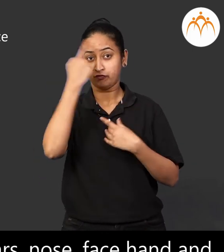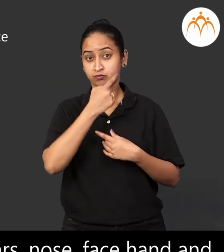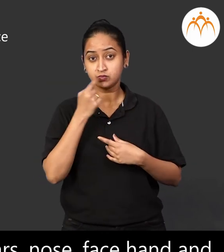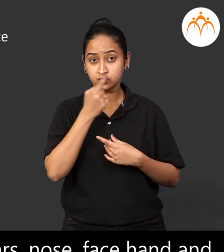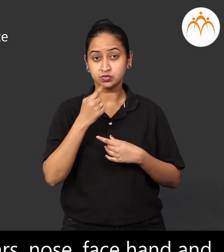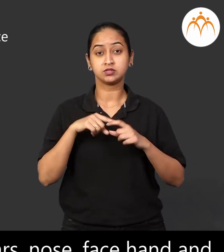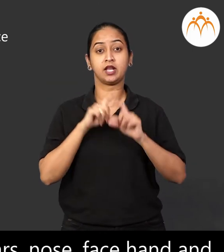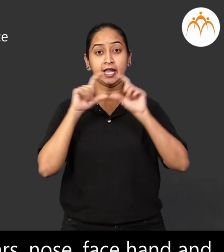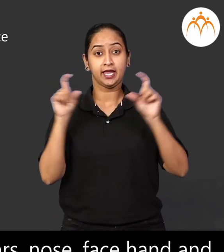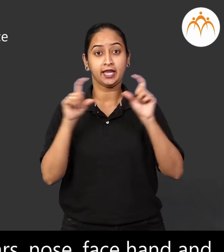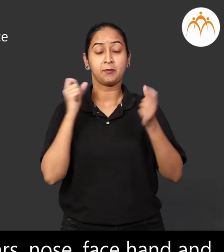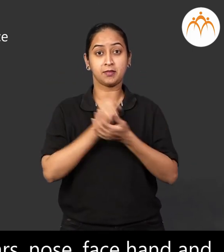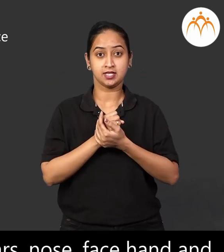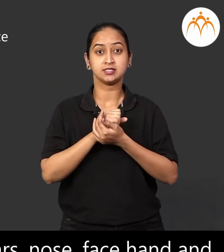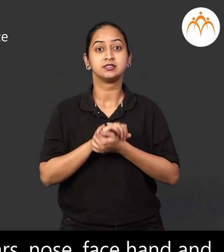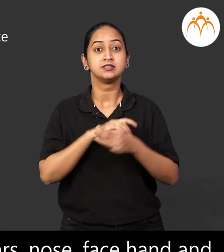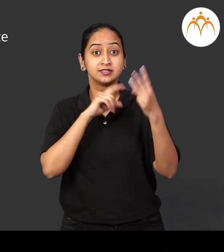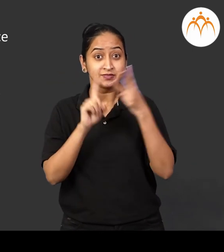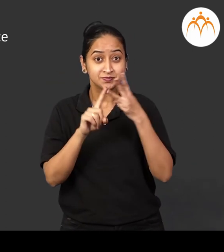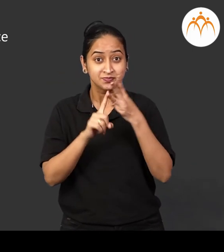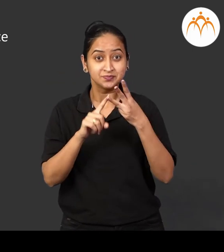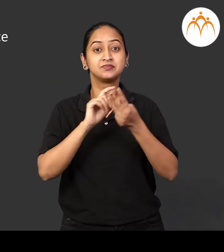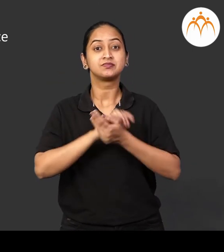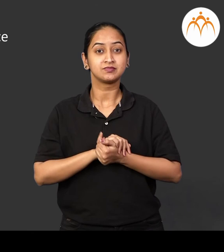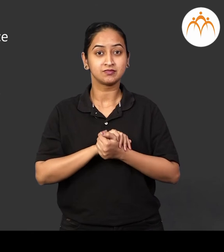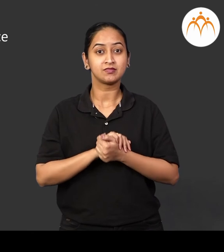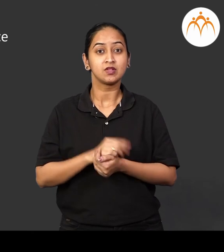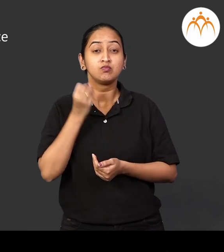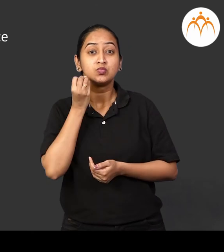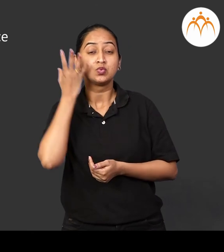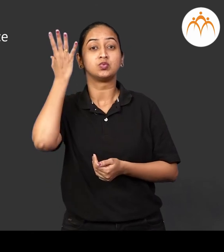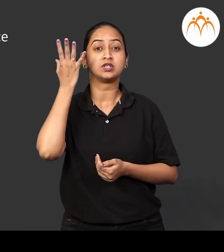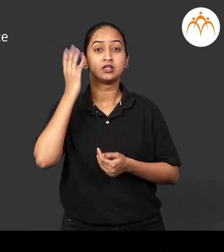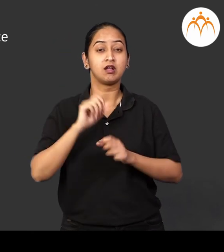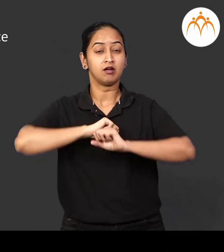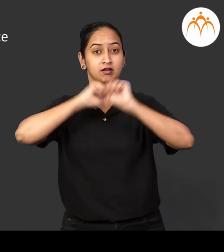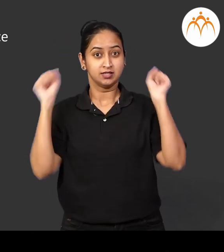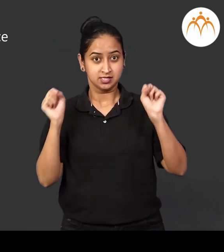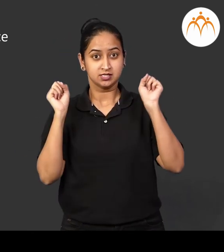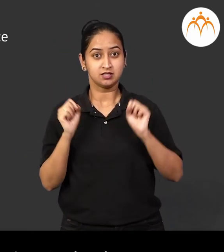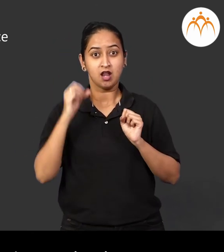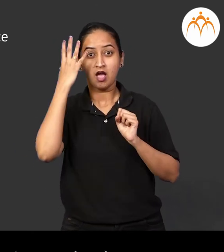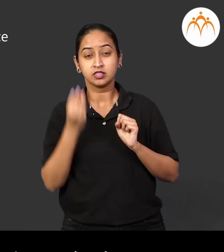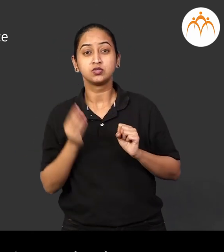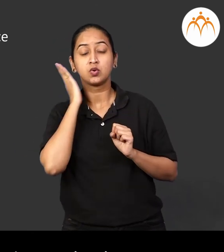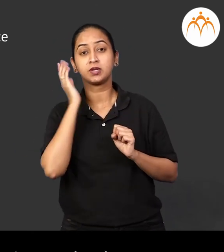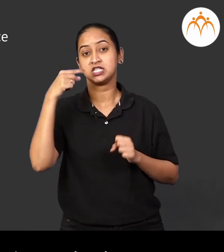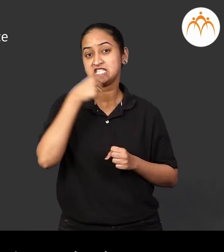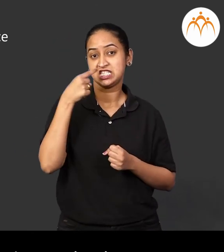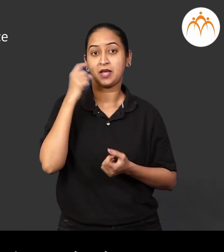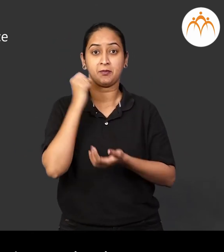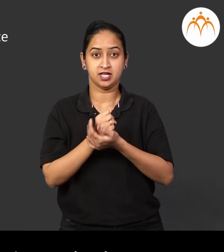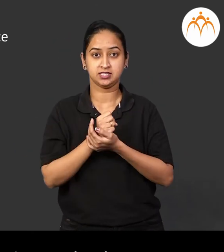and feet clean. We should brush our teeth as soon as we get up and just before